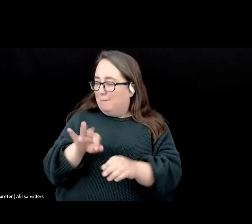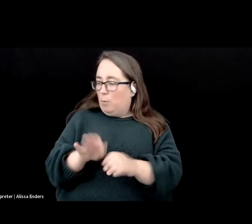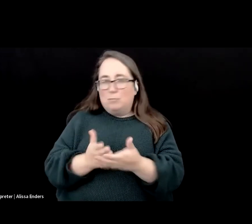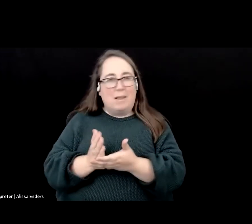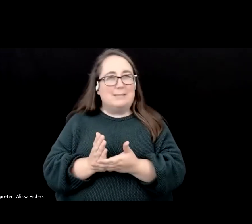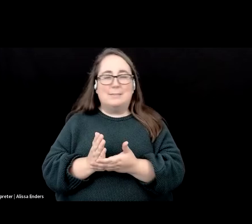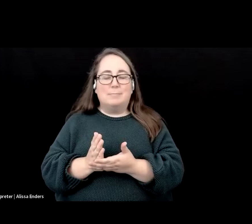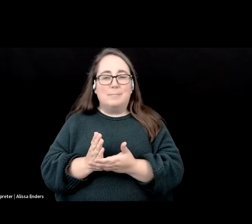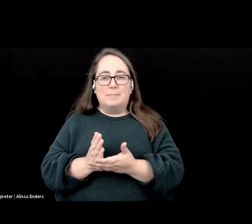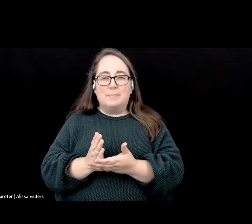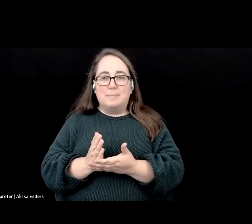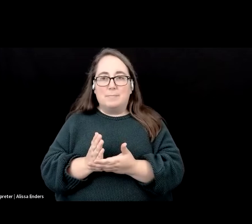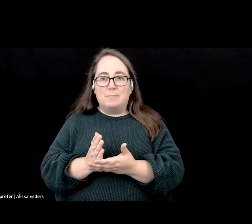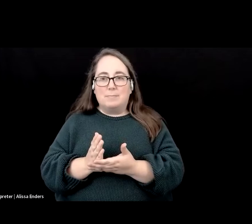necessarily,